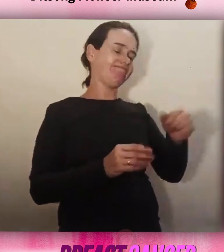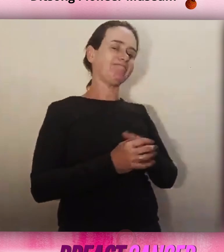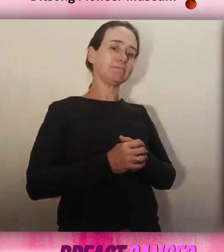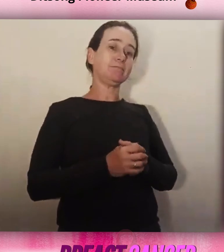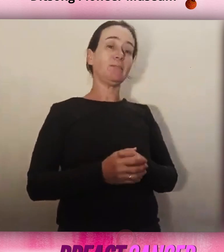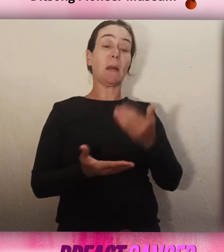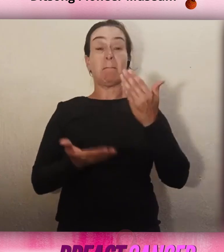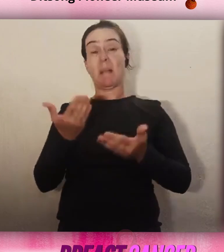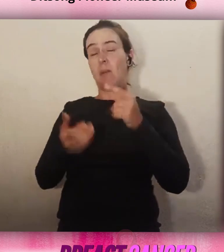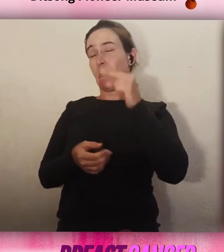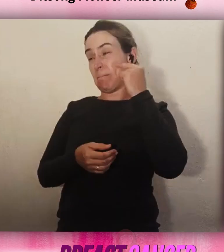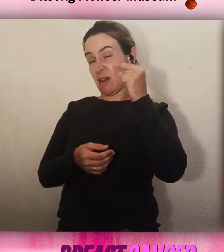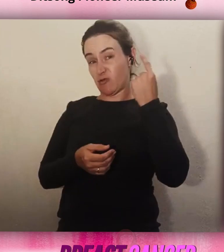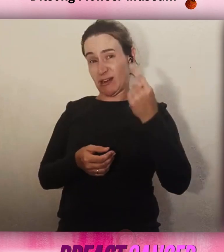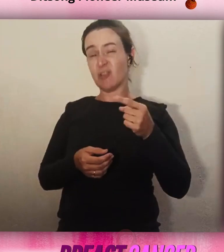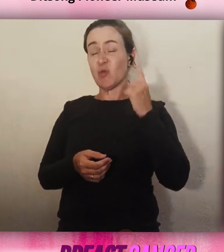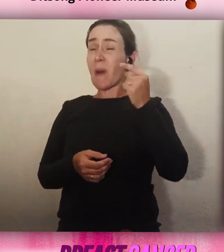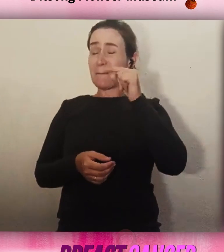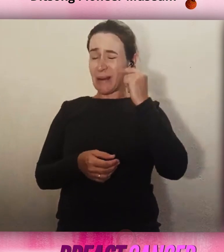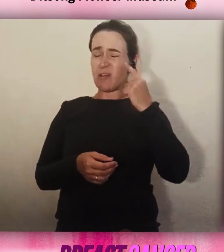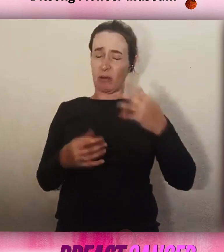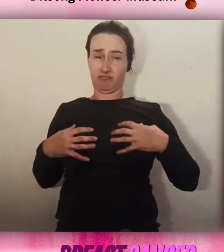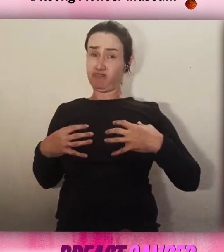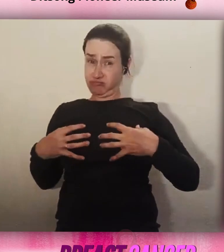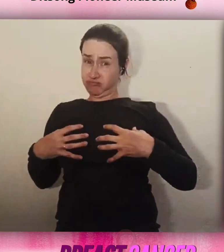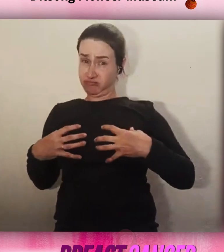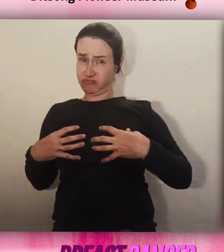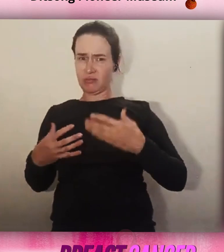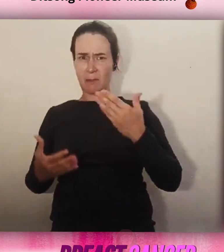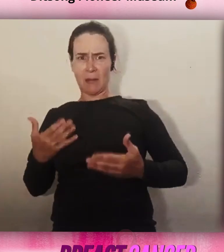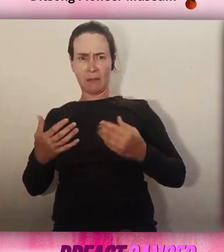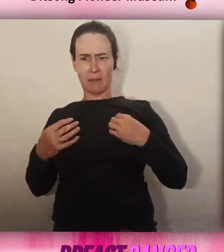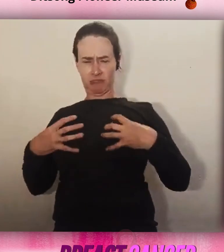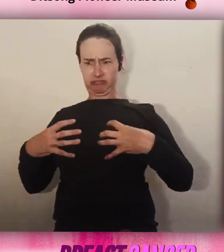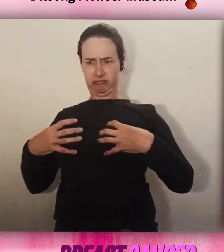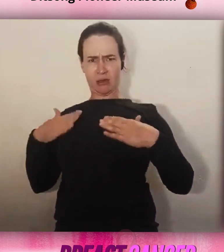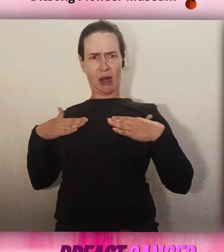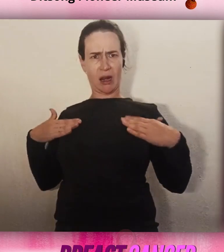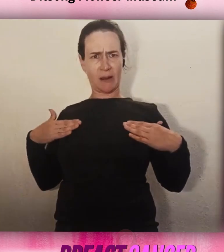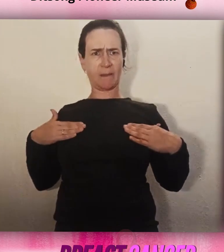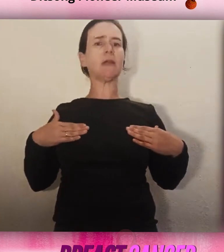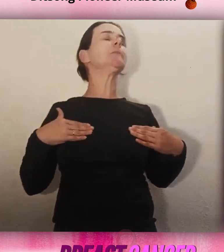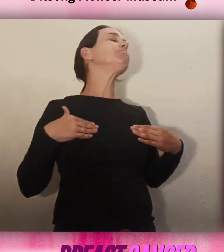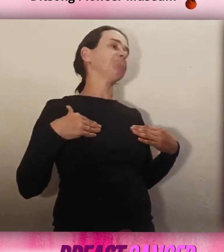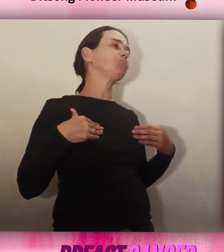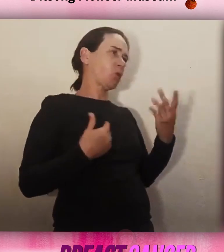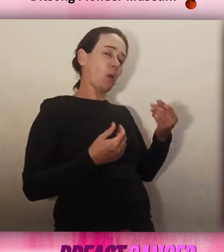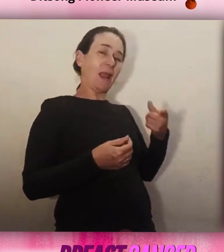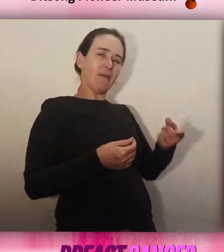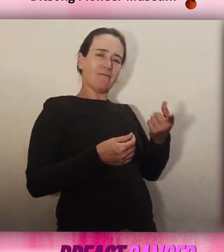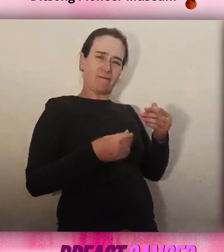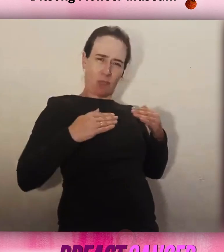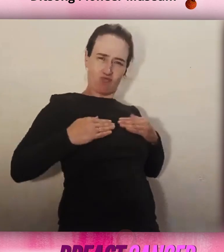then when we look at when it's that time of the month, the boobs grow. So now you Yes. feel lumps and all of that. So how do you Remember, not?